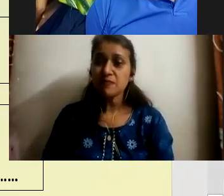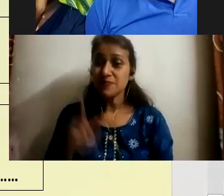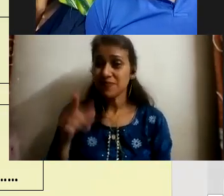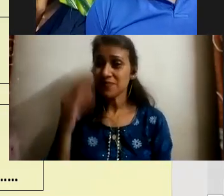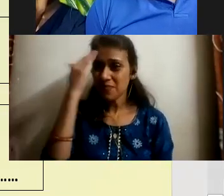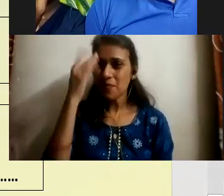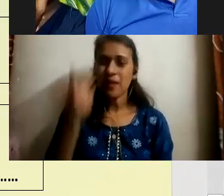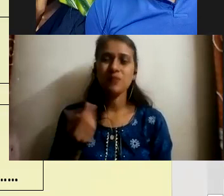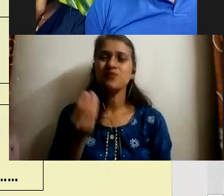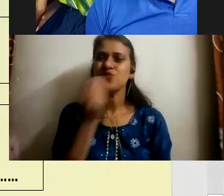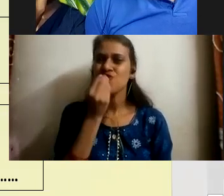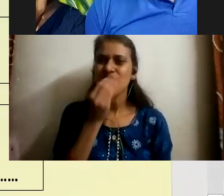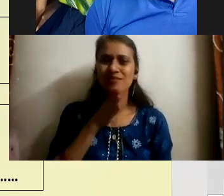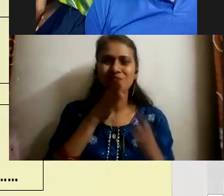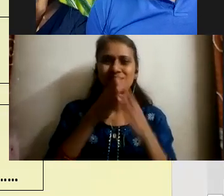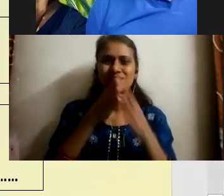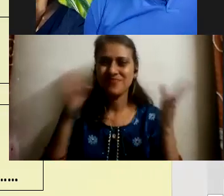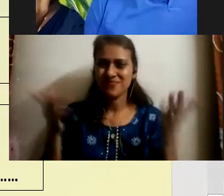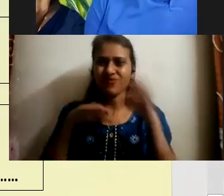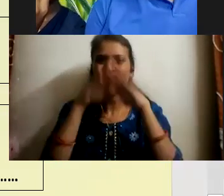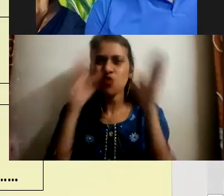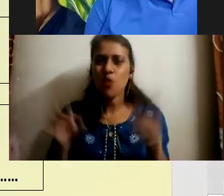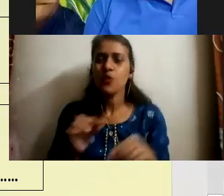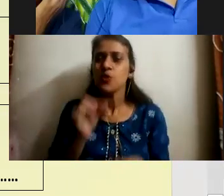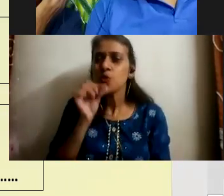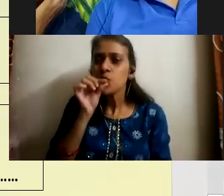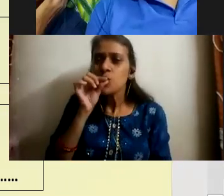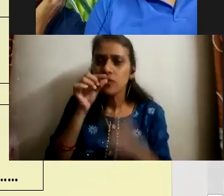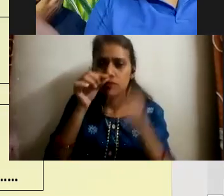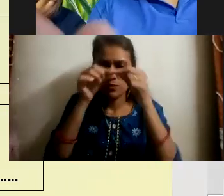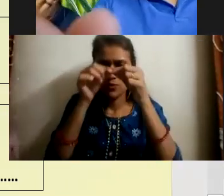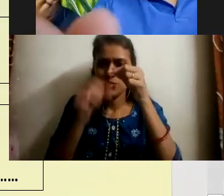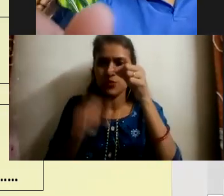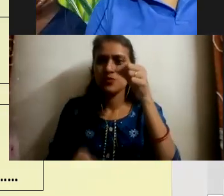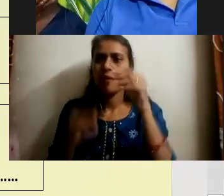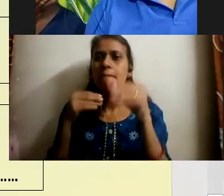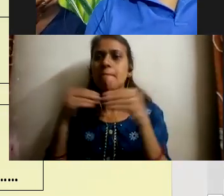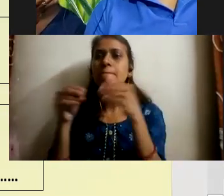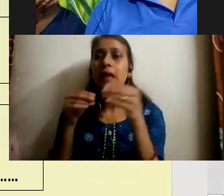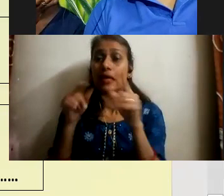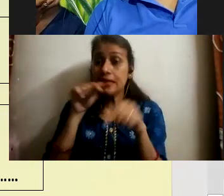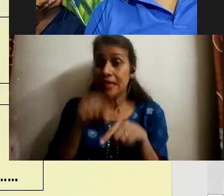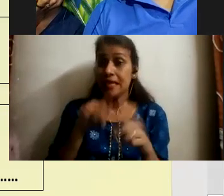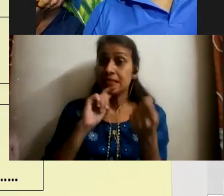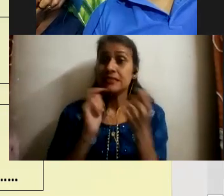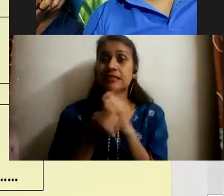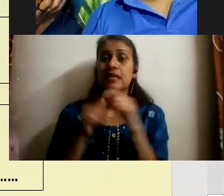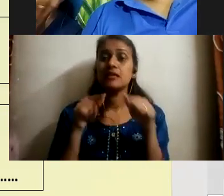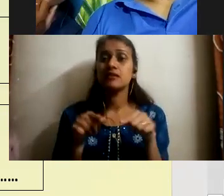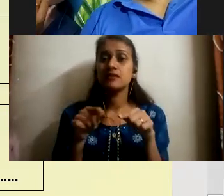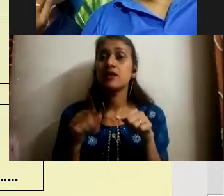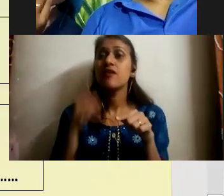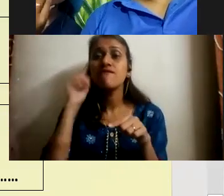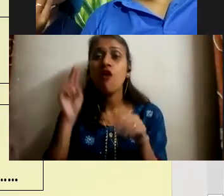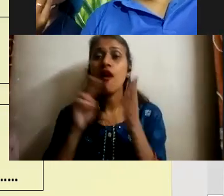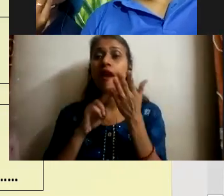or any of the shops. And this is eco-friendly. You know, wheat has a natural straw